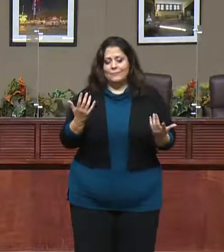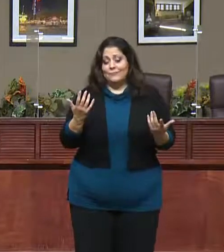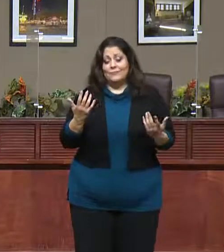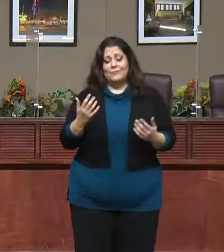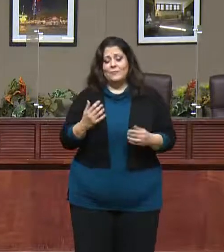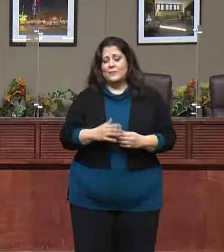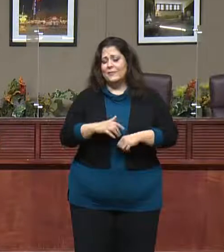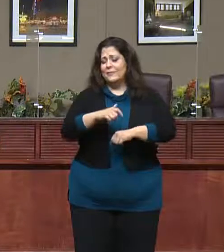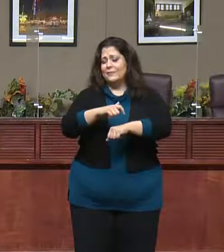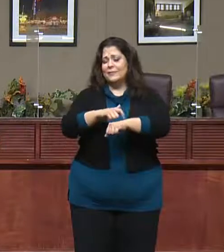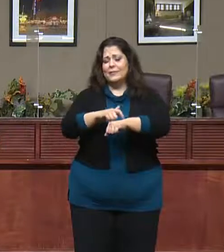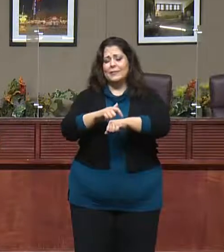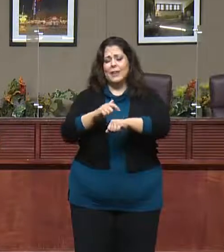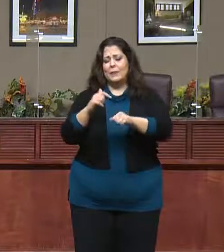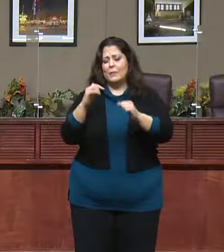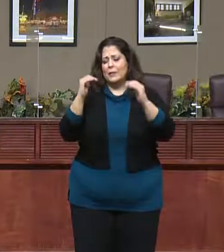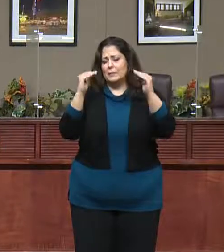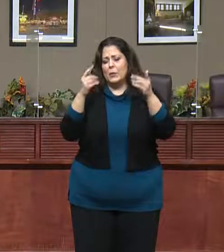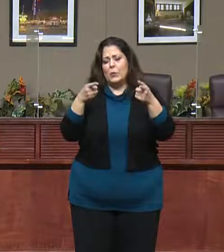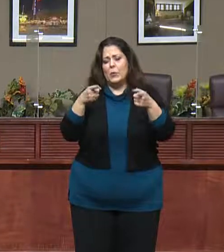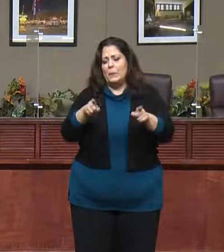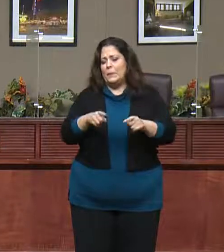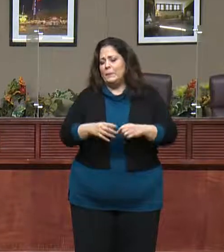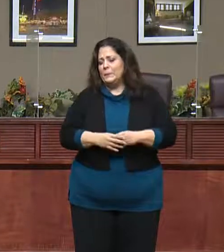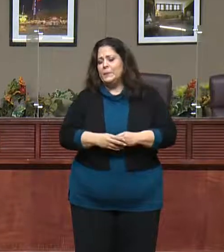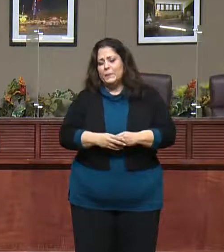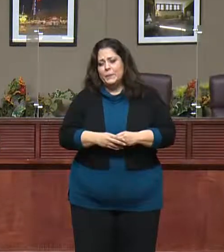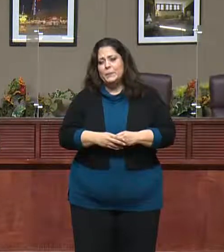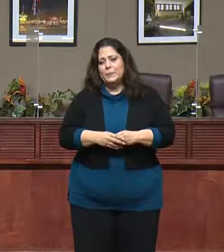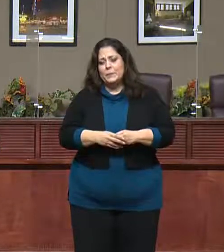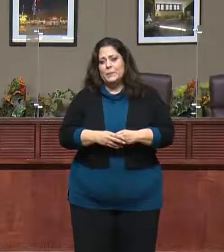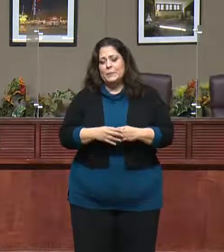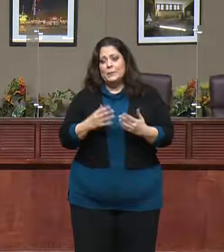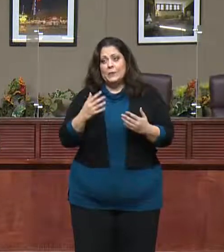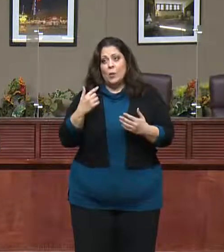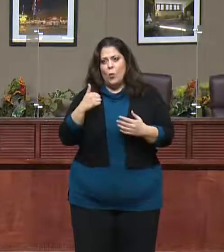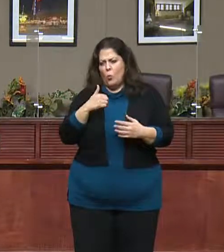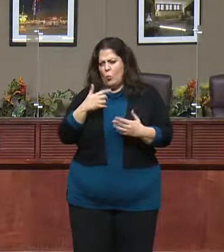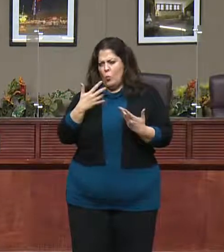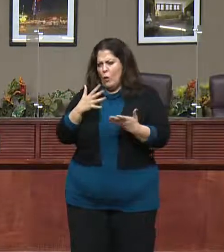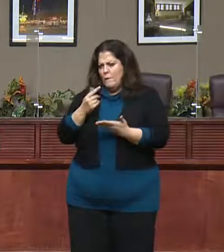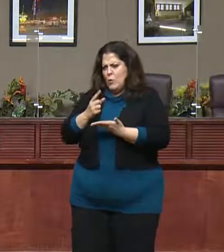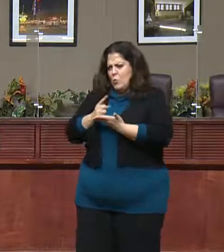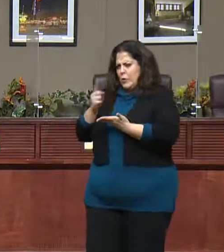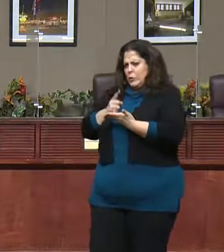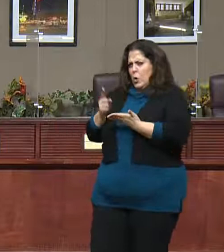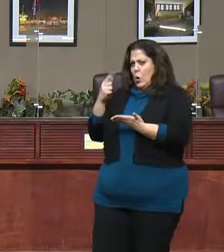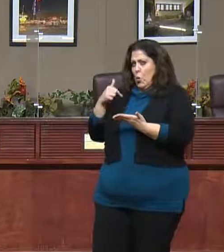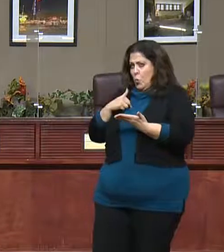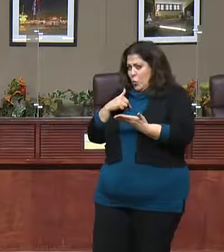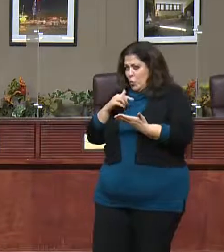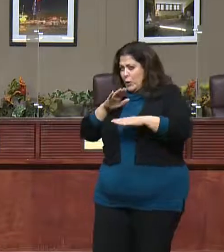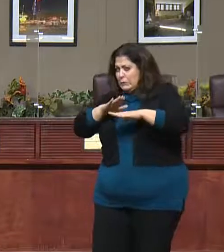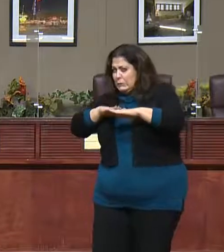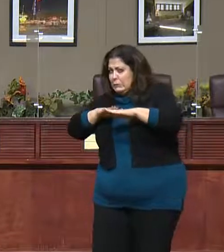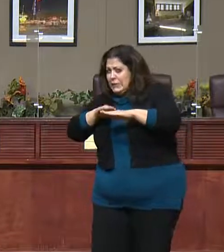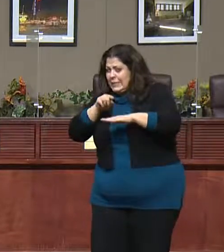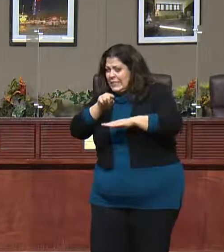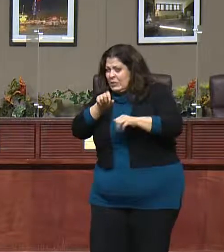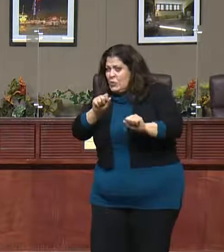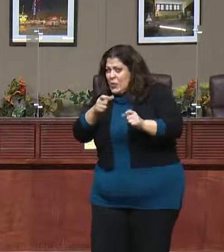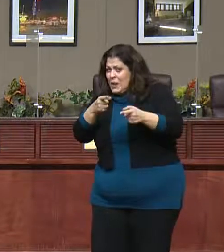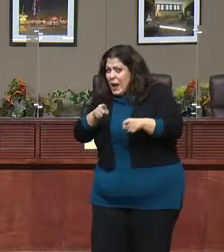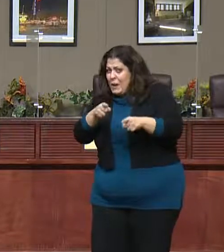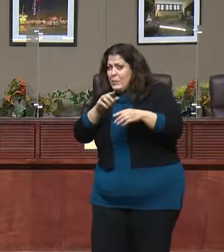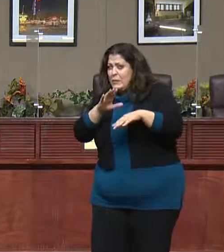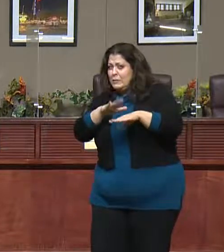meaning we were expecting this to happen, and I think that we alluded to this a few weeks back, that this could happen. And it takes about